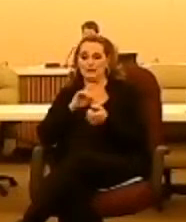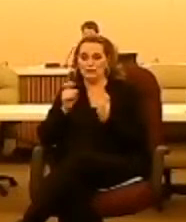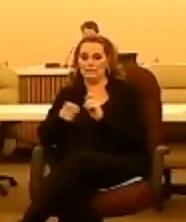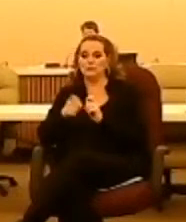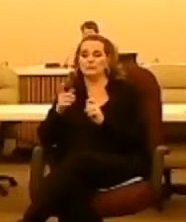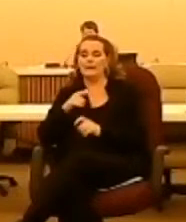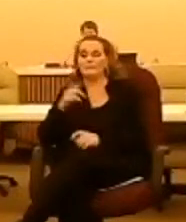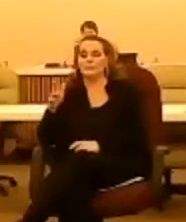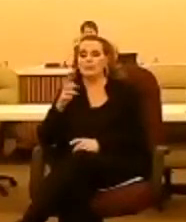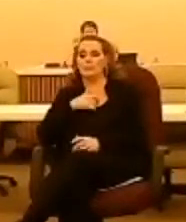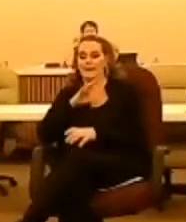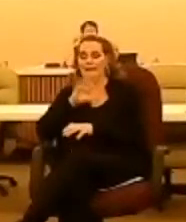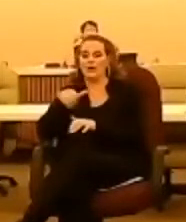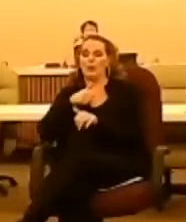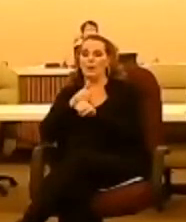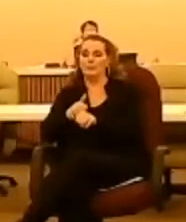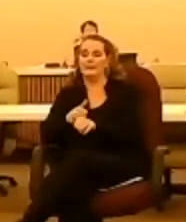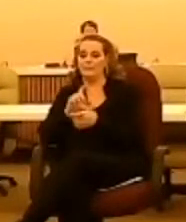think that